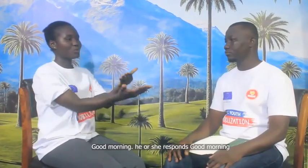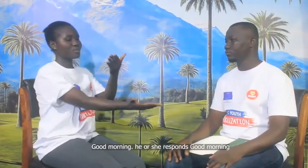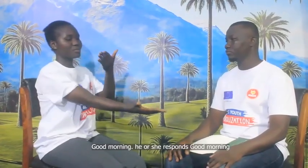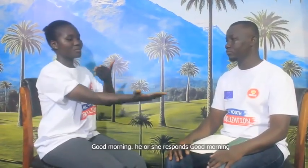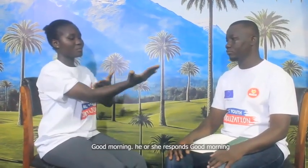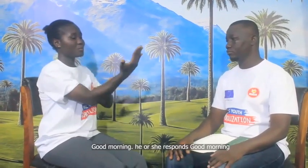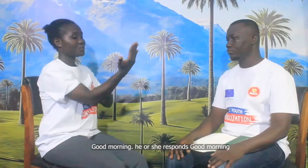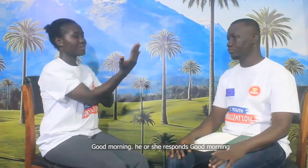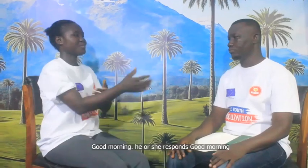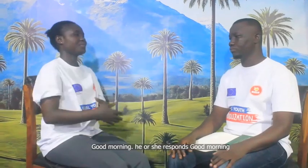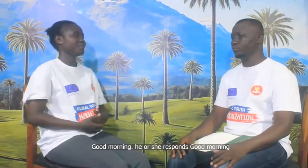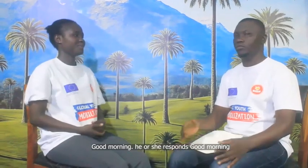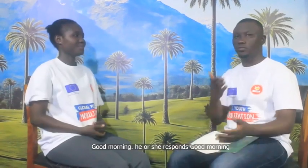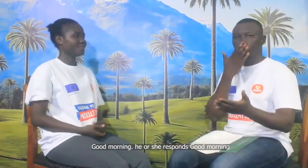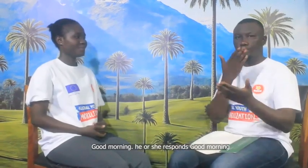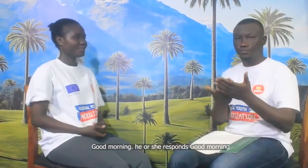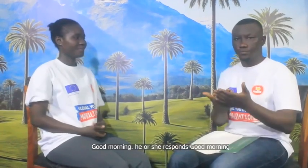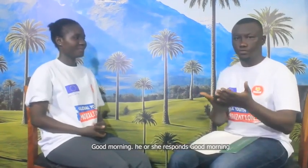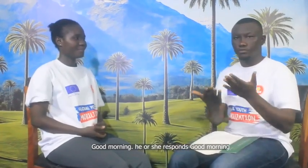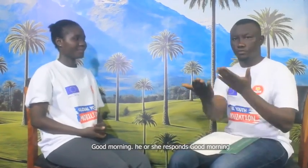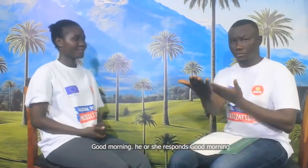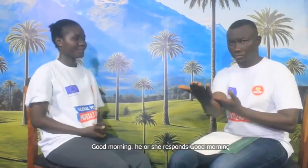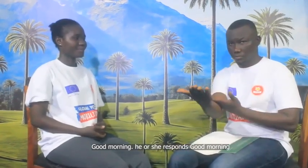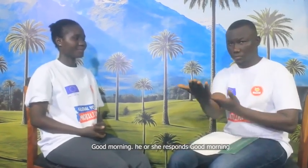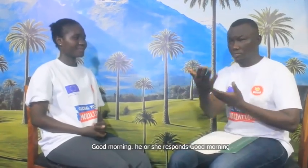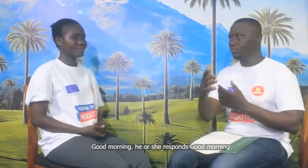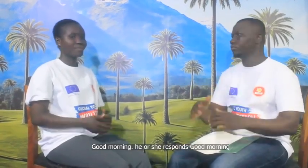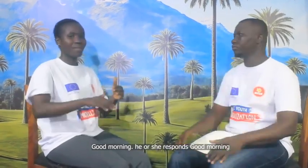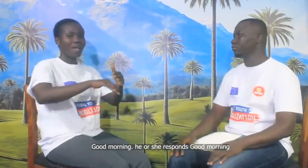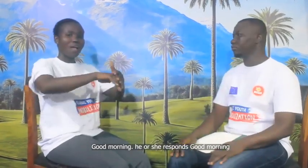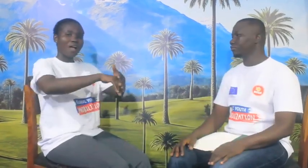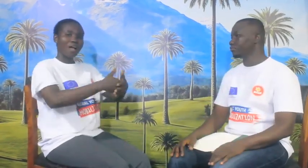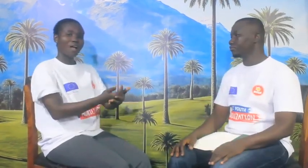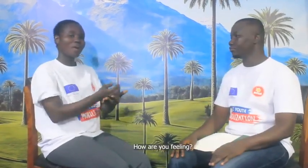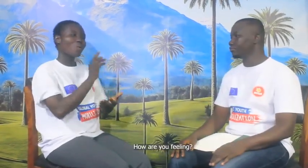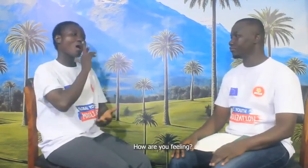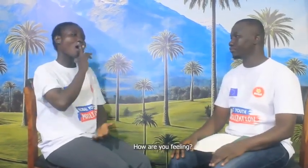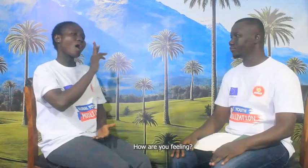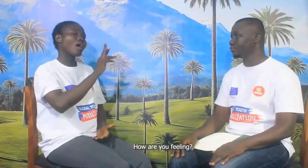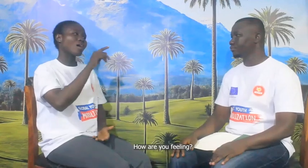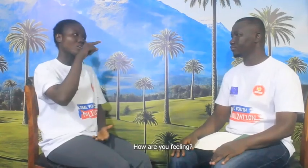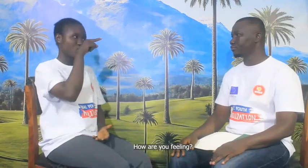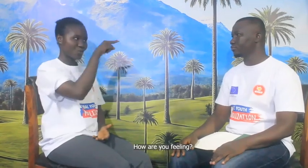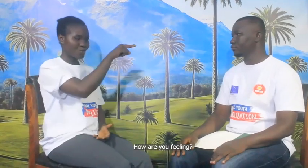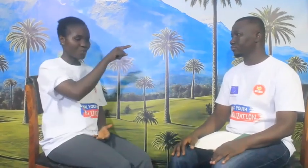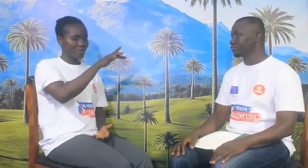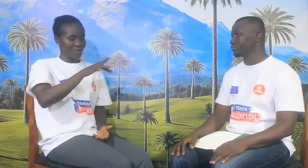morning. He or she responds, good morning. How are you feeling?